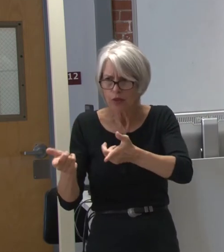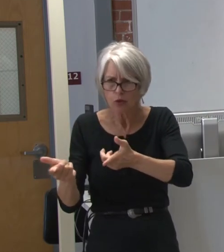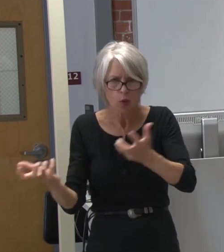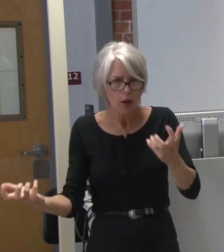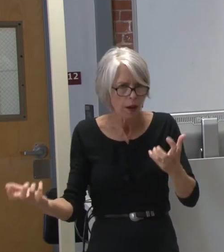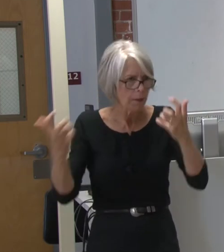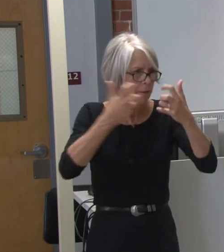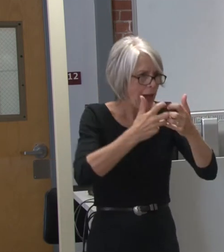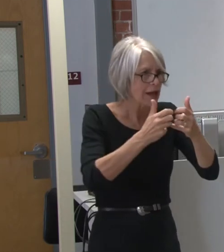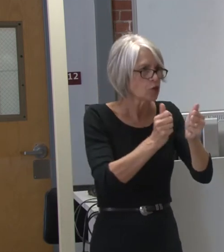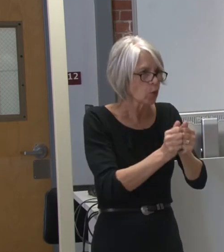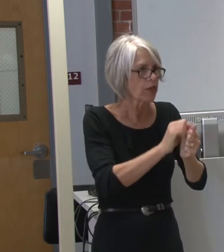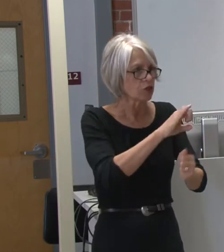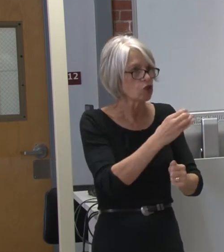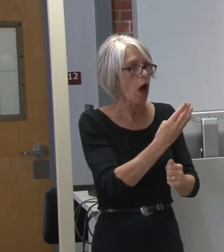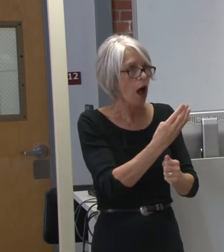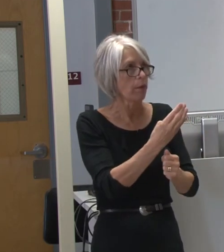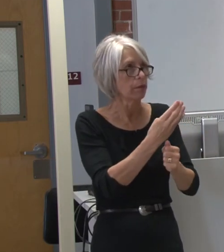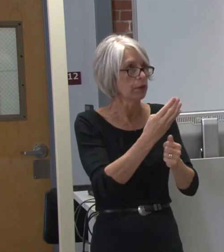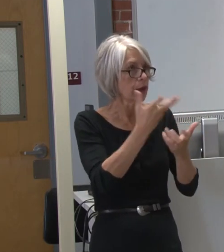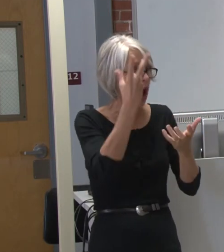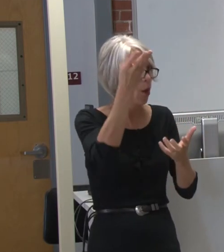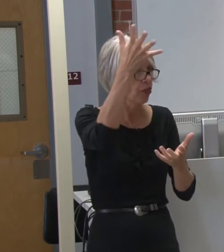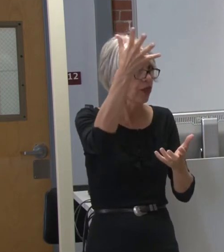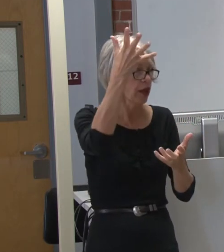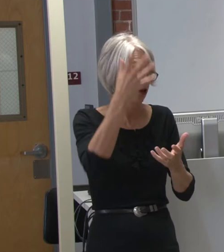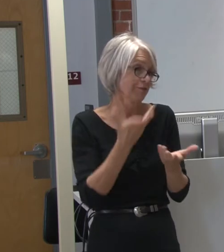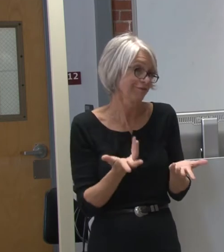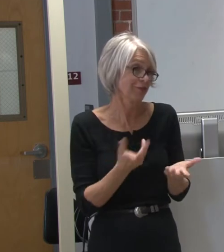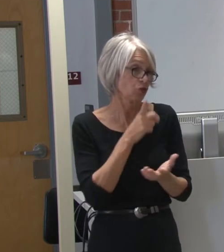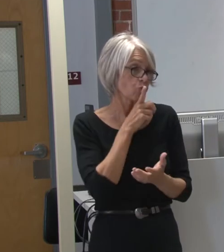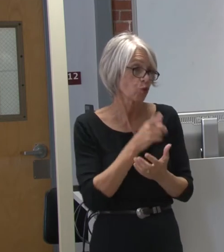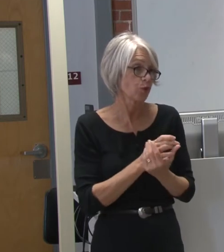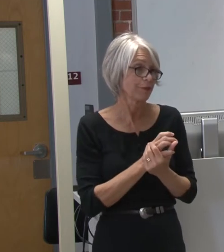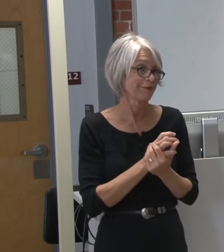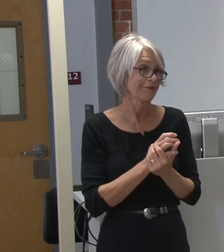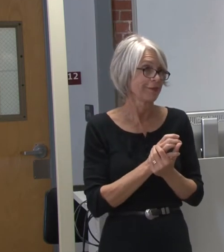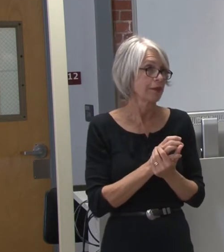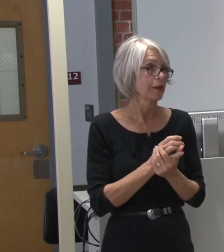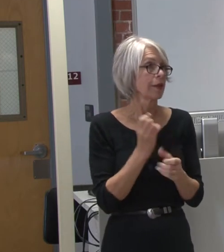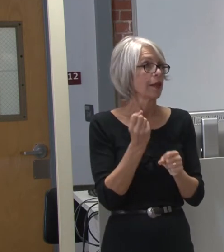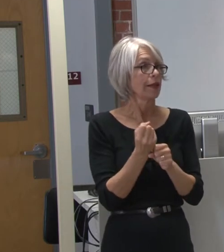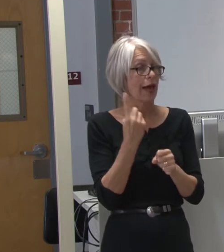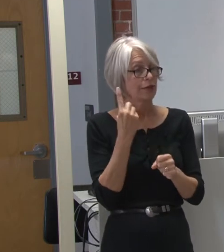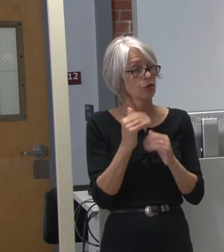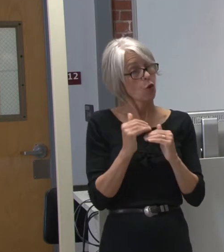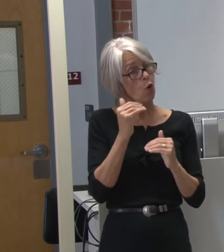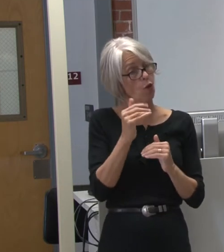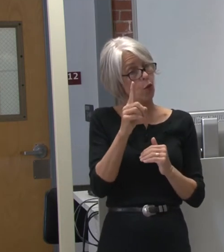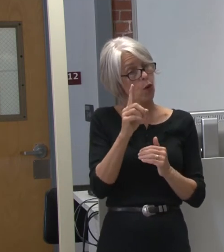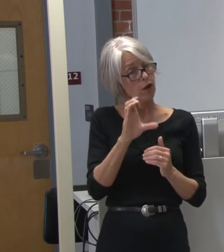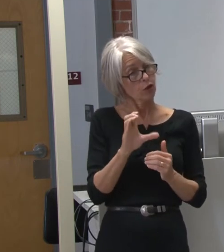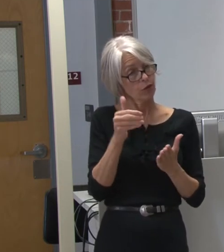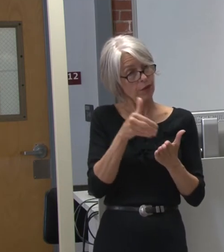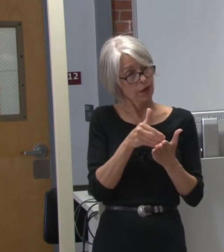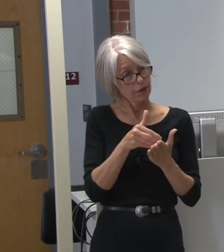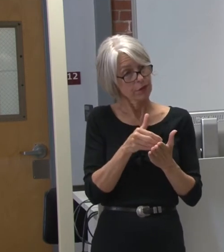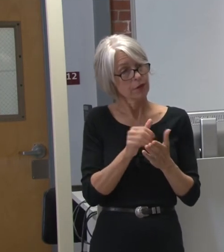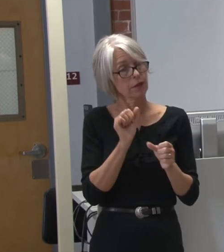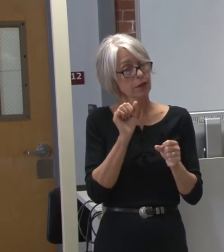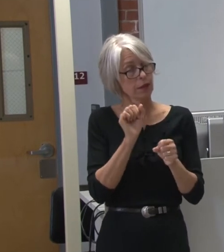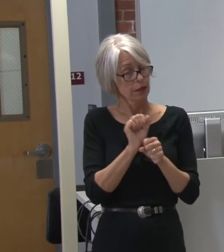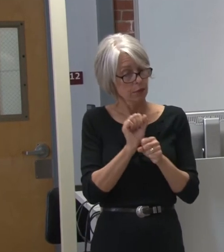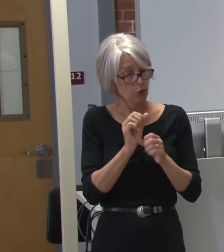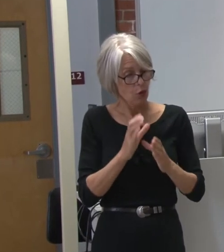a job that's out there. And it's very true. And last year, over 100,000 employers took advantage of our Career